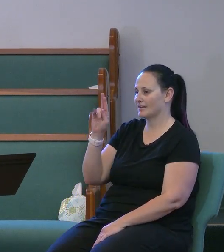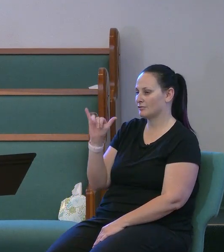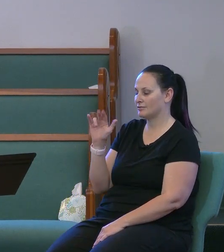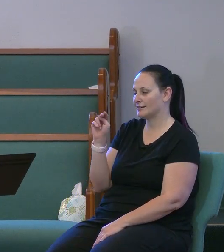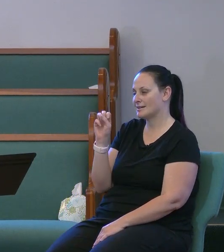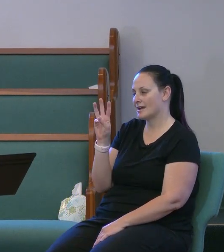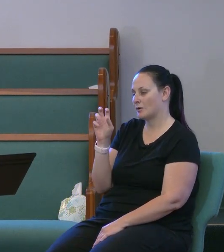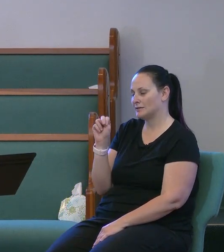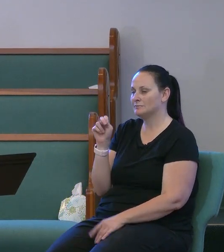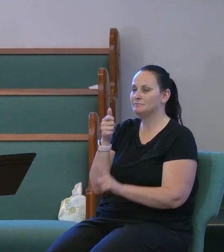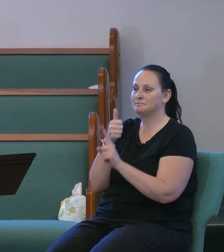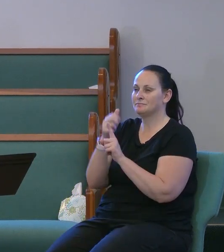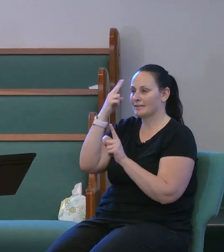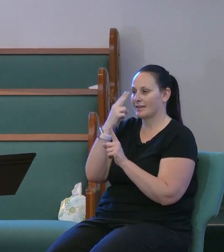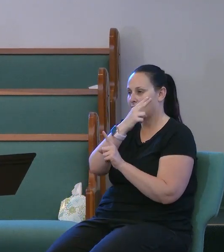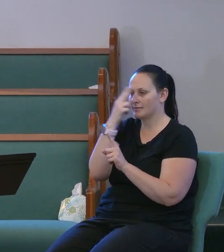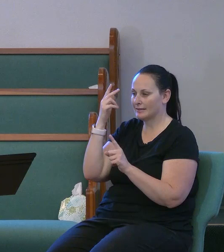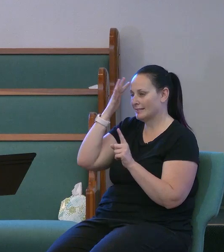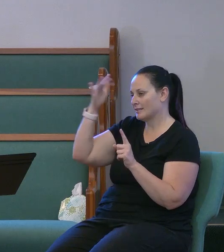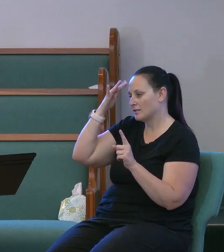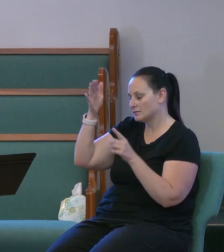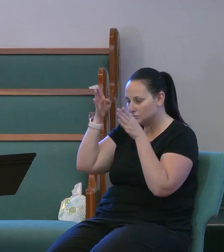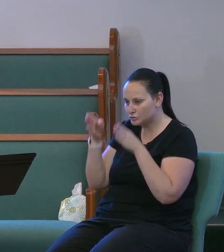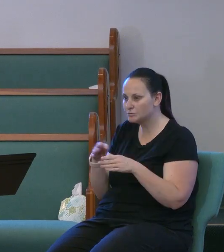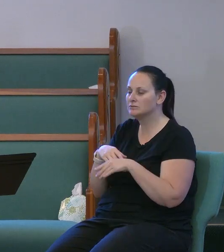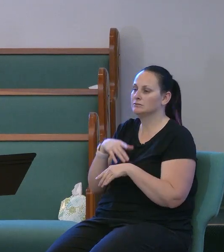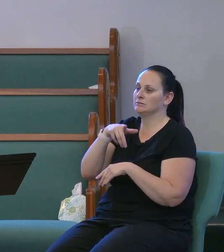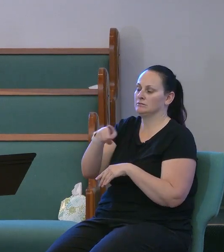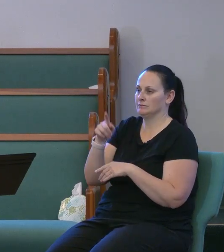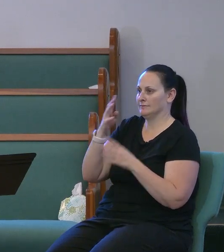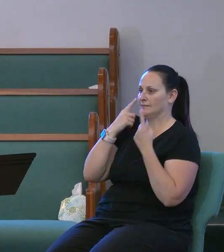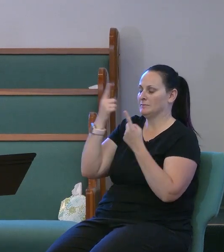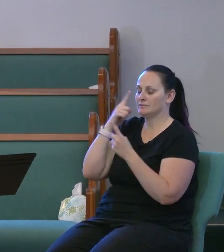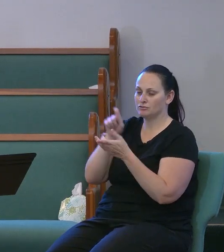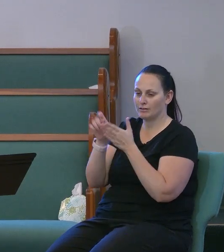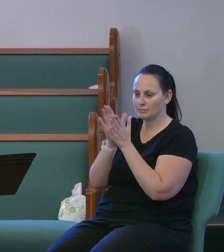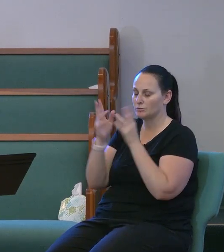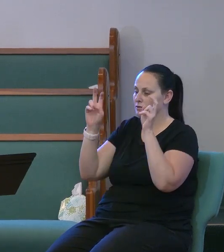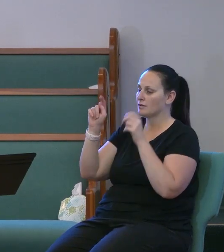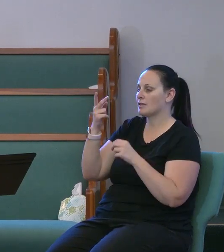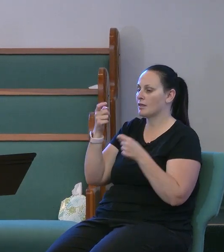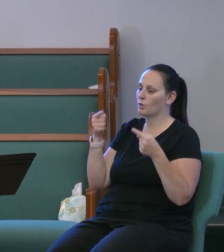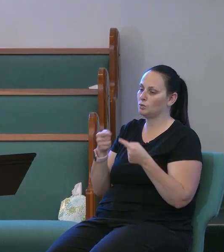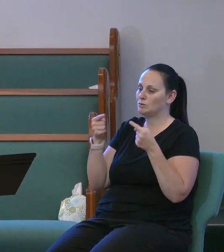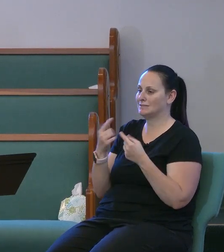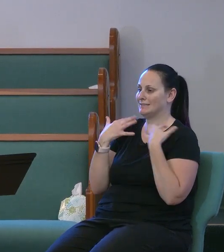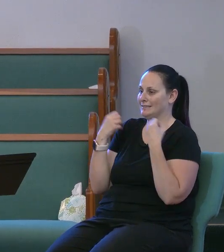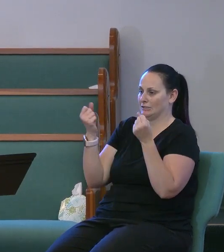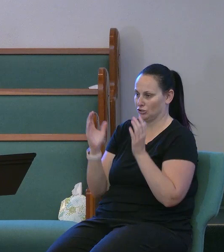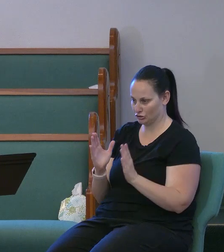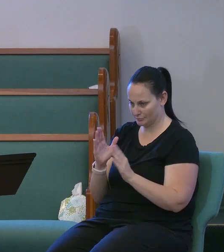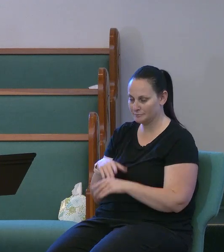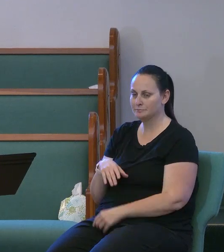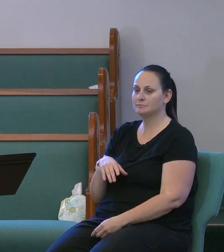Henry Nouwen is a Catholic theologian, wrote a book famous for writing a book called The Wounded Healer, and said